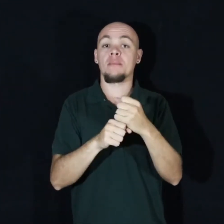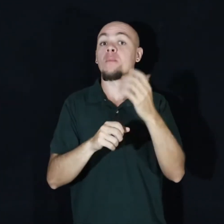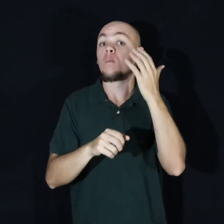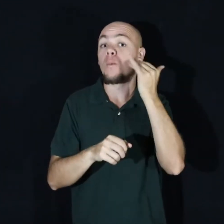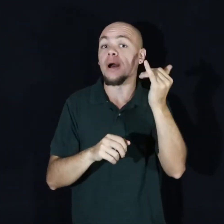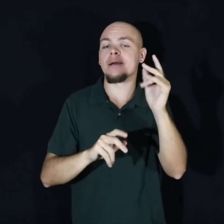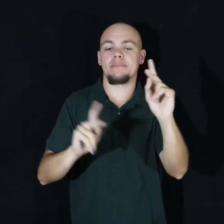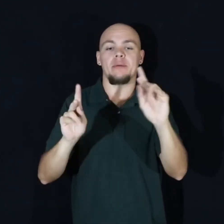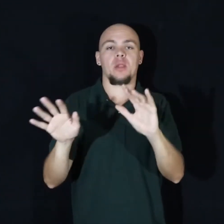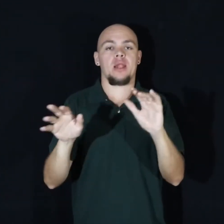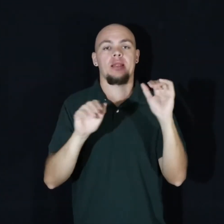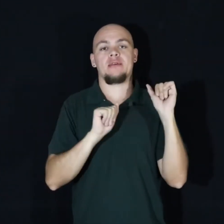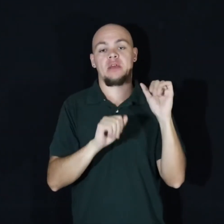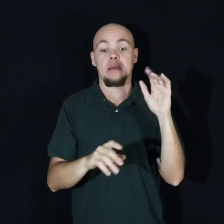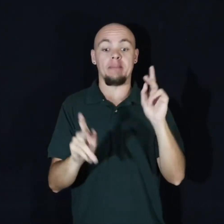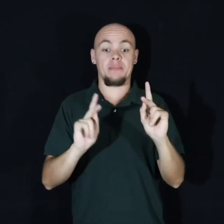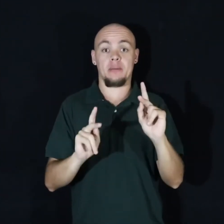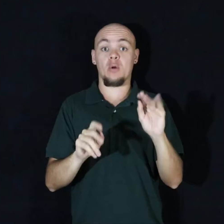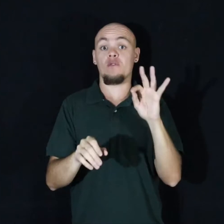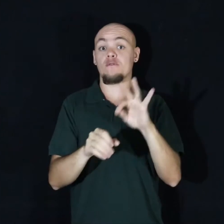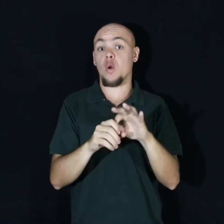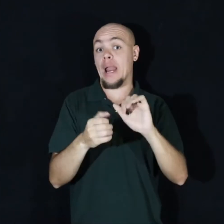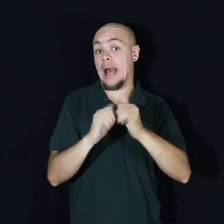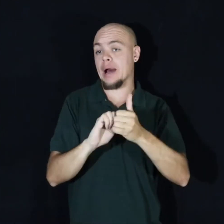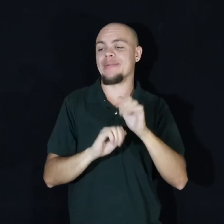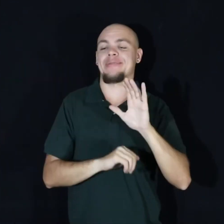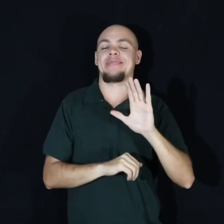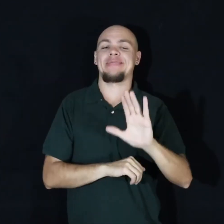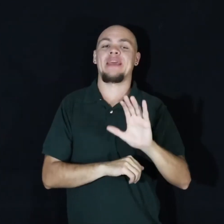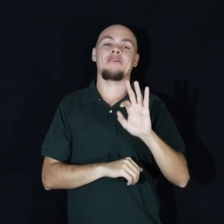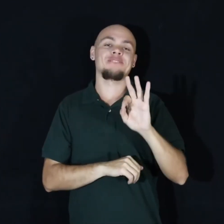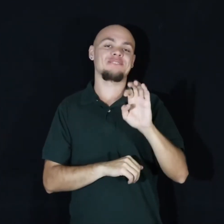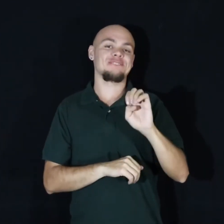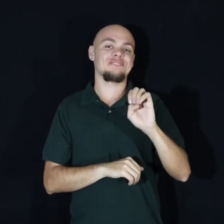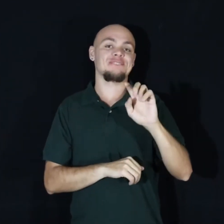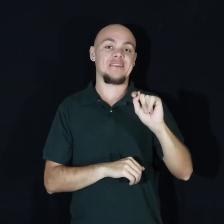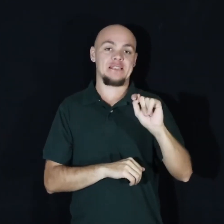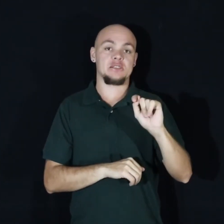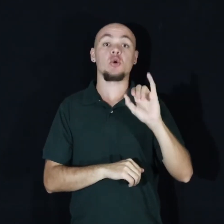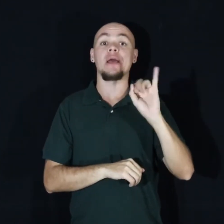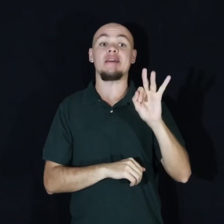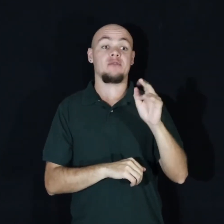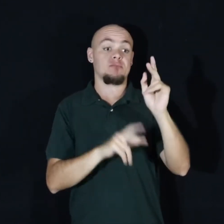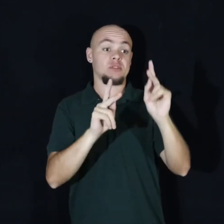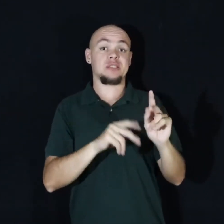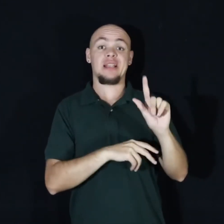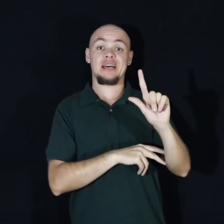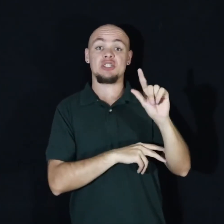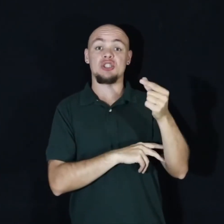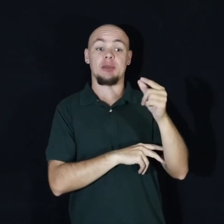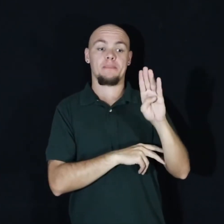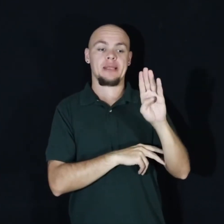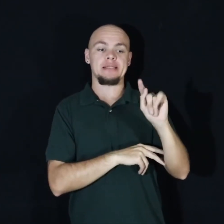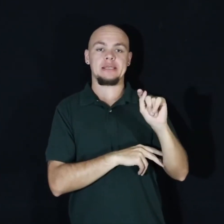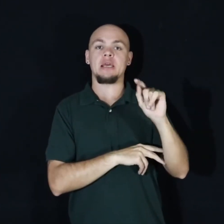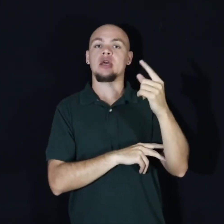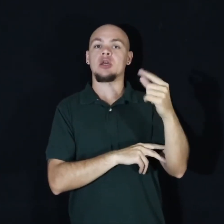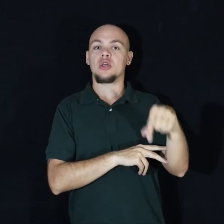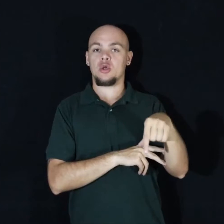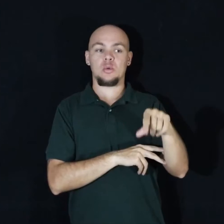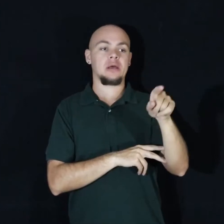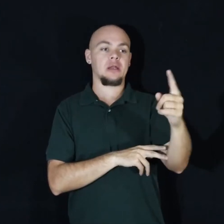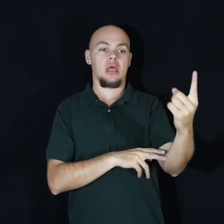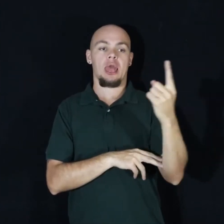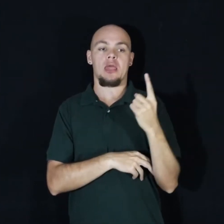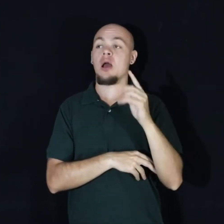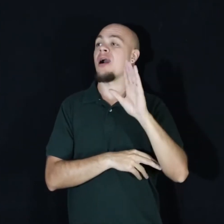denominations shrink and die, because people have simply left. People are voting with their feet. And so if an LGBTQ person came to me and said,